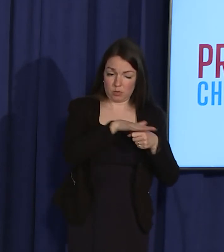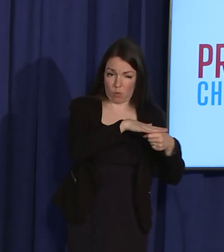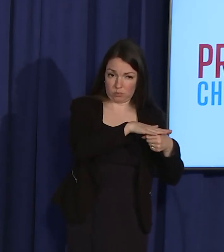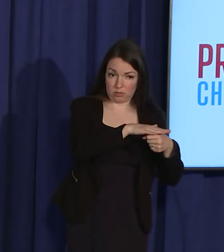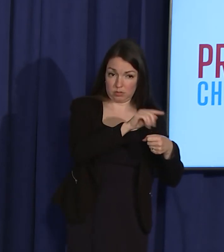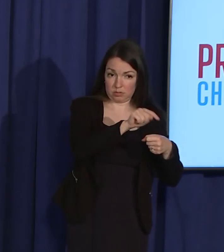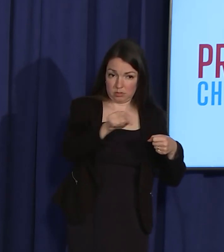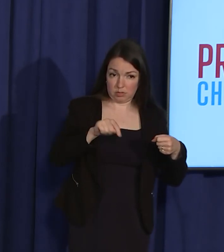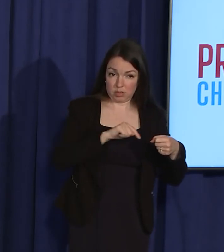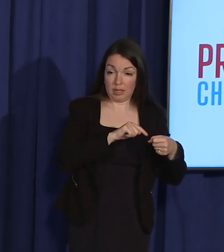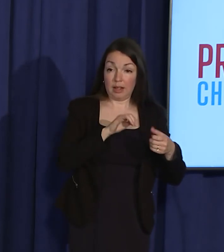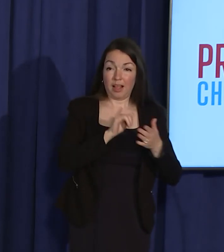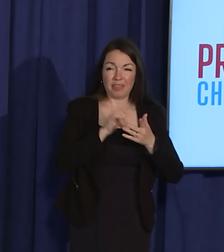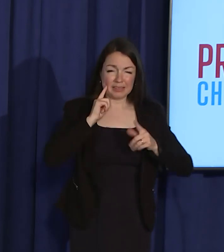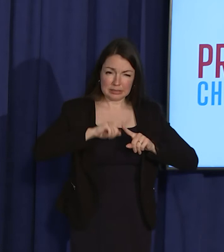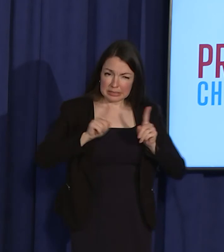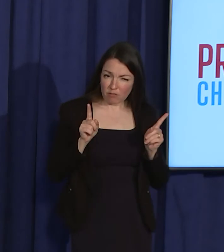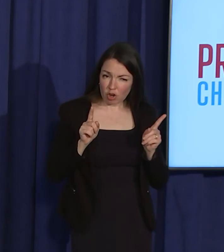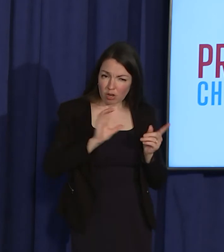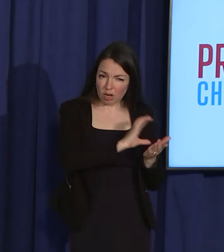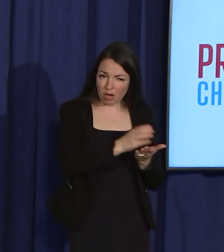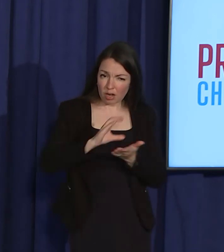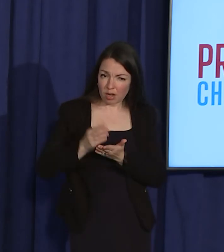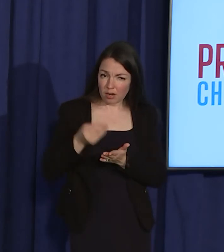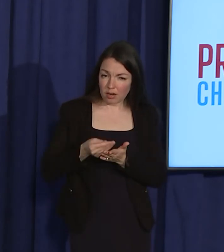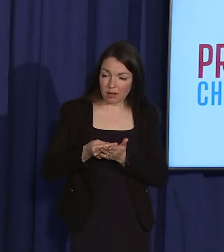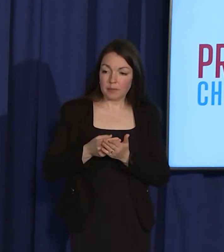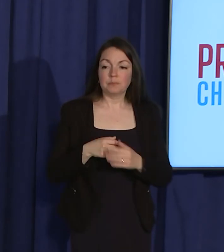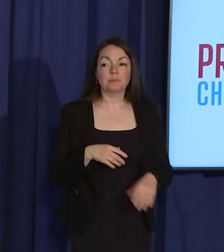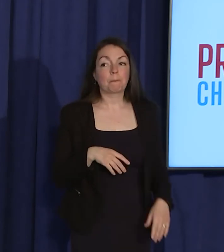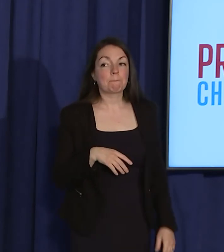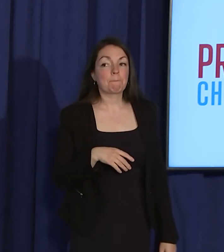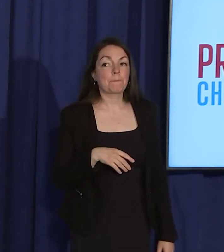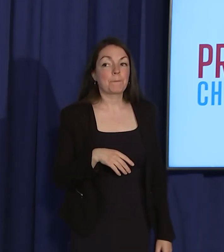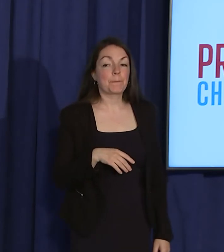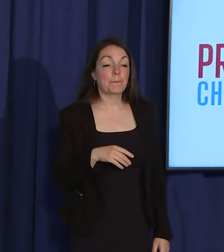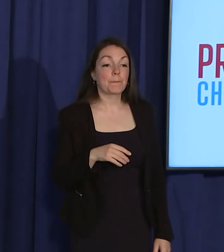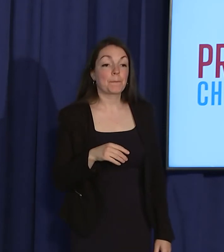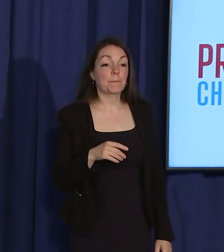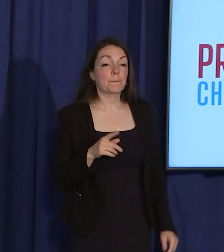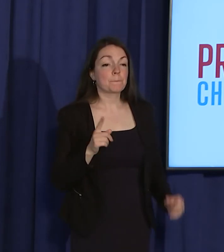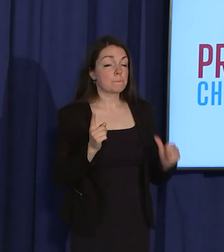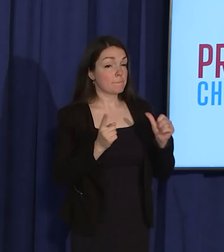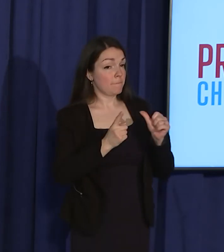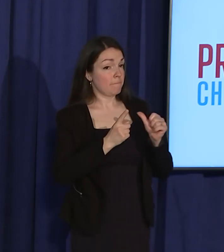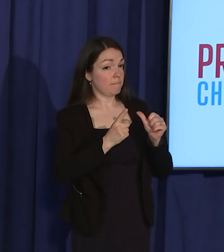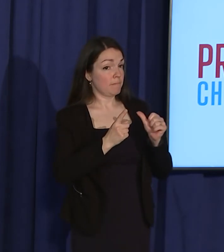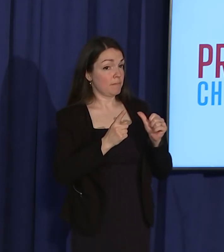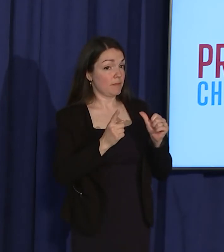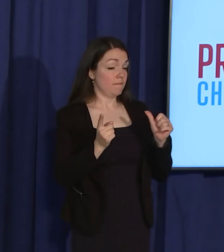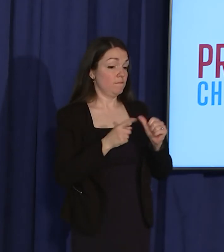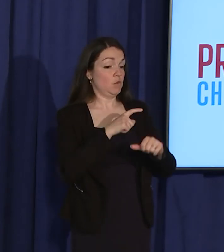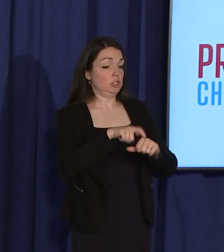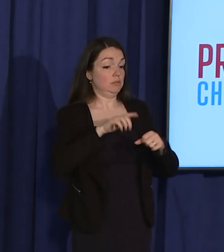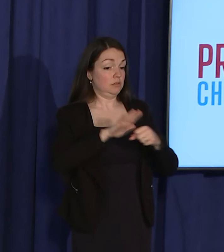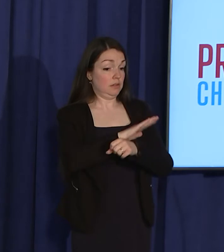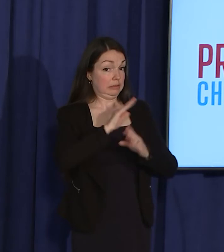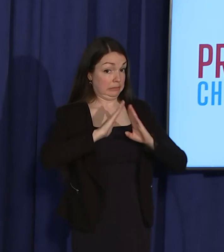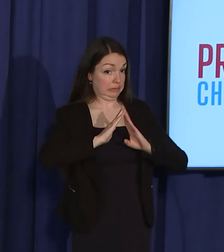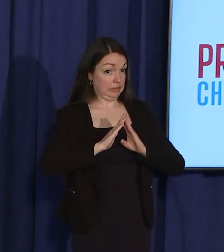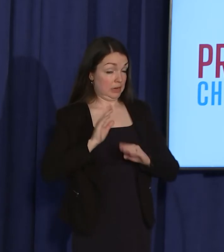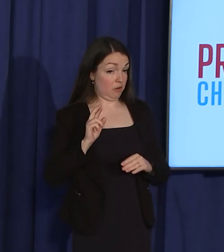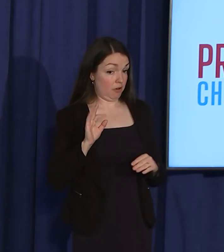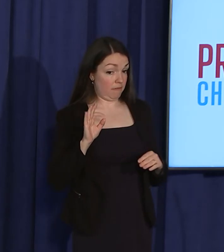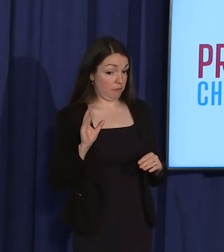this different than that? So this is our first full city RFP that has